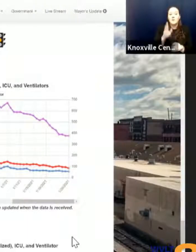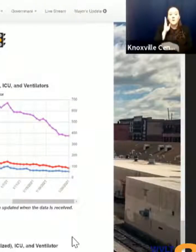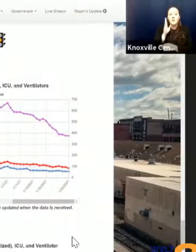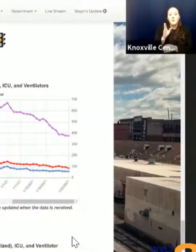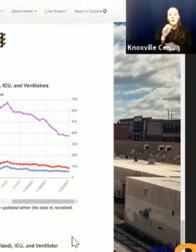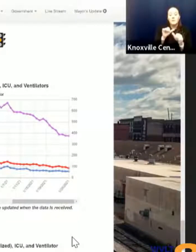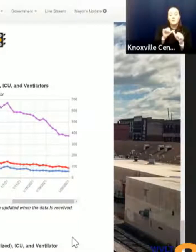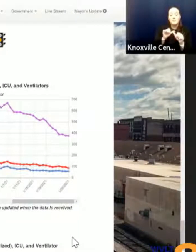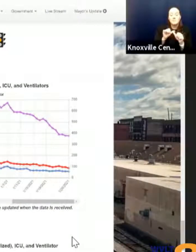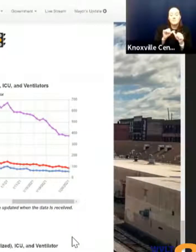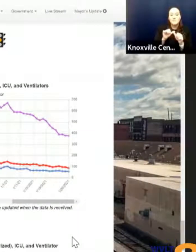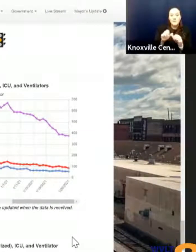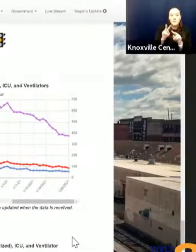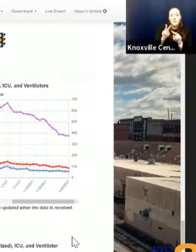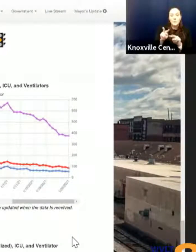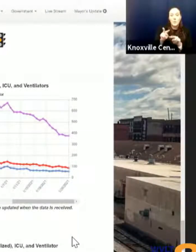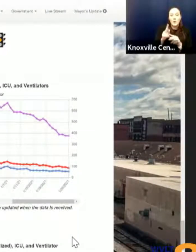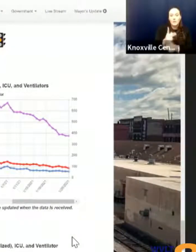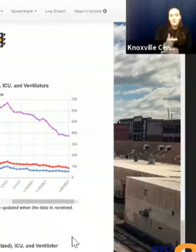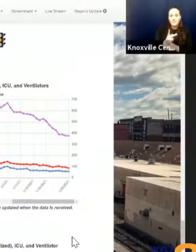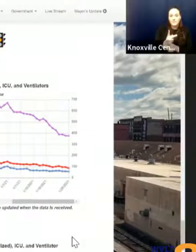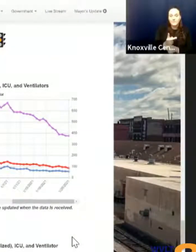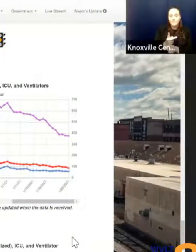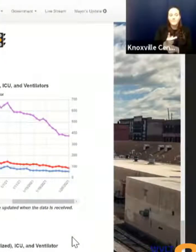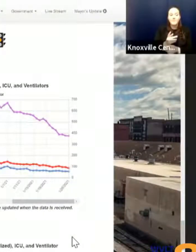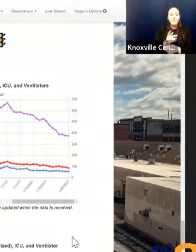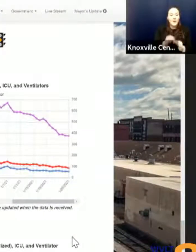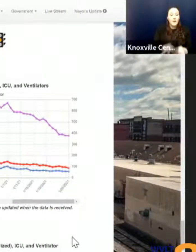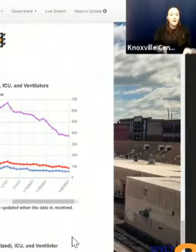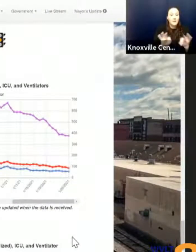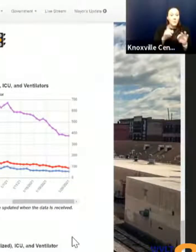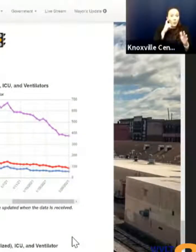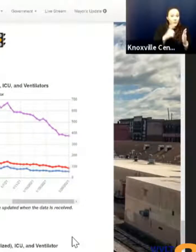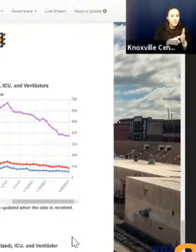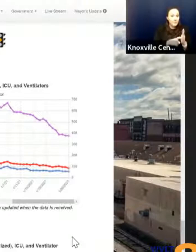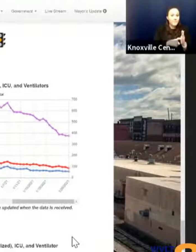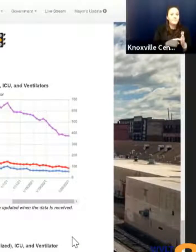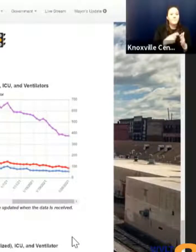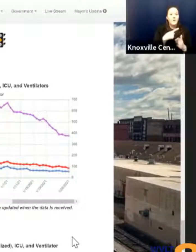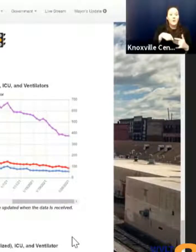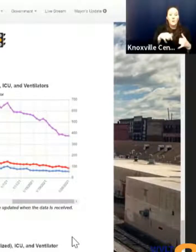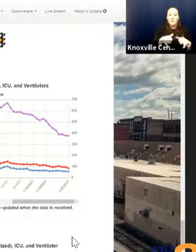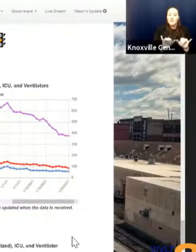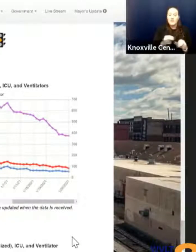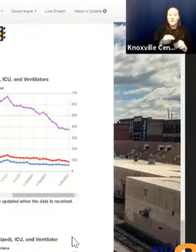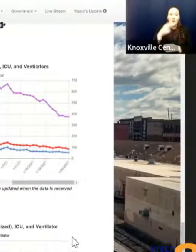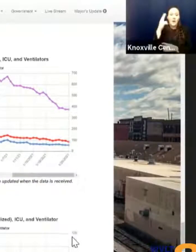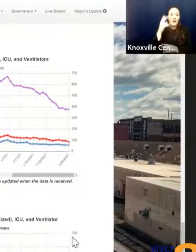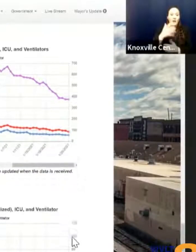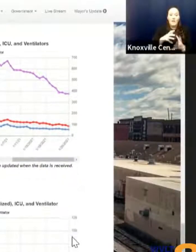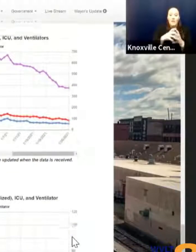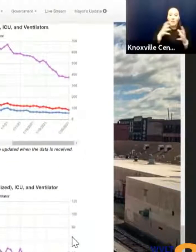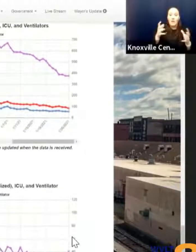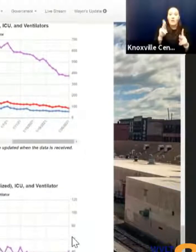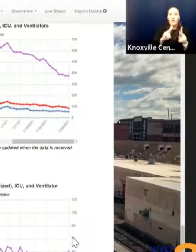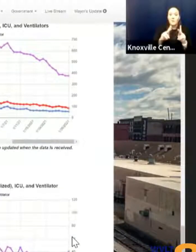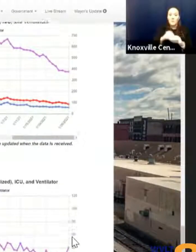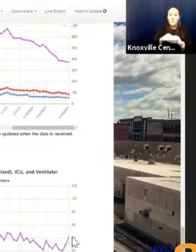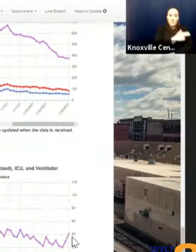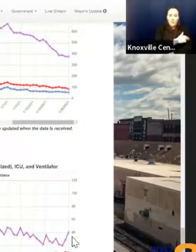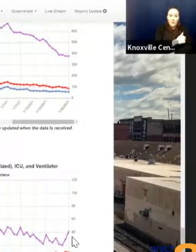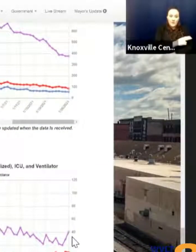numbers closely. It is important to note that we are still sitting at a high volume of hospitalizations. It's just not as